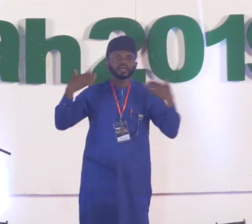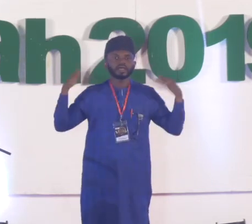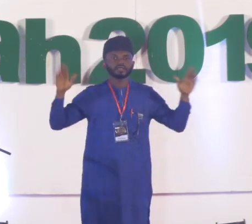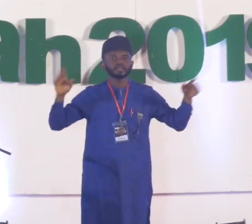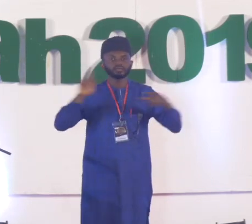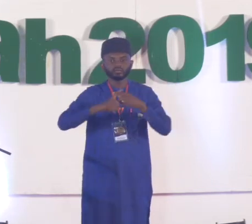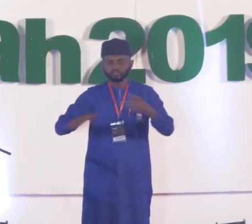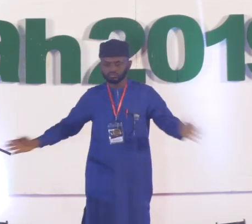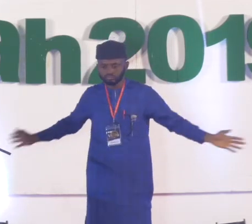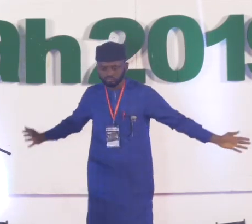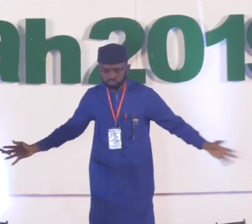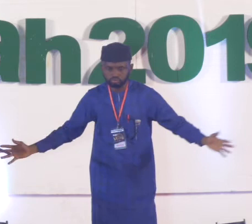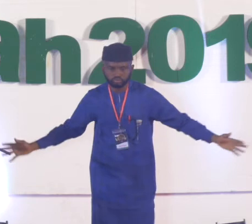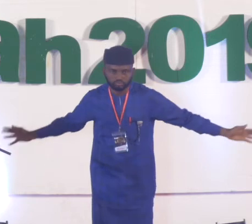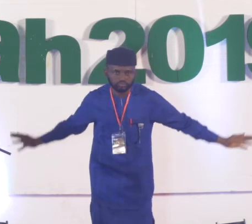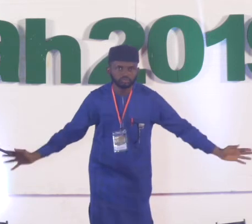of Qiyamah.